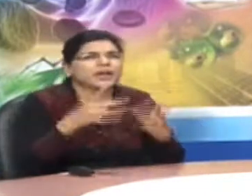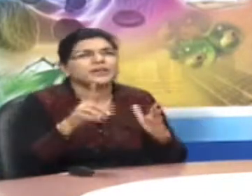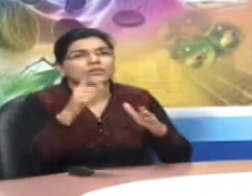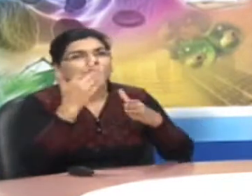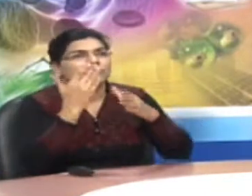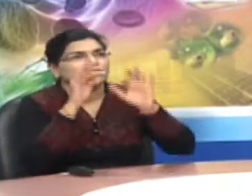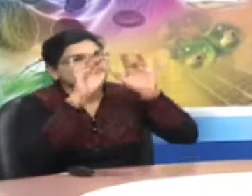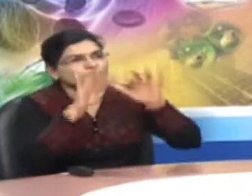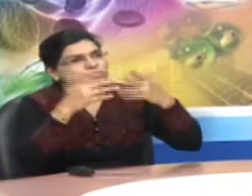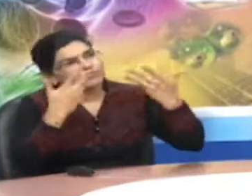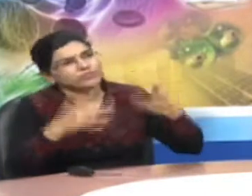So if you want to